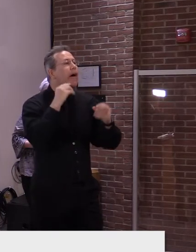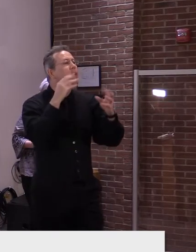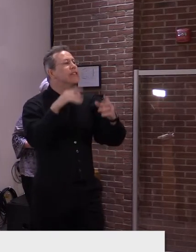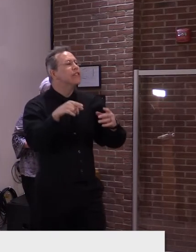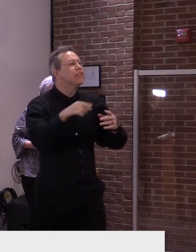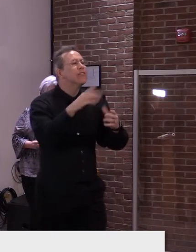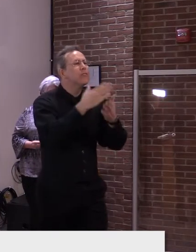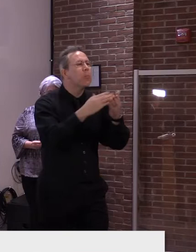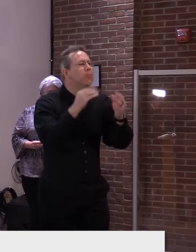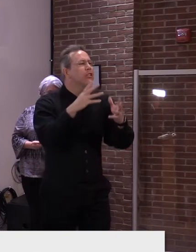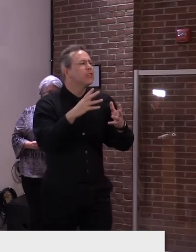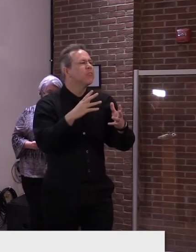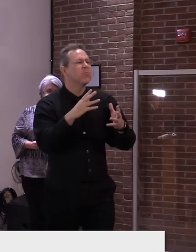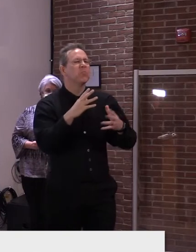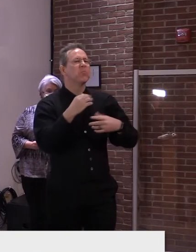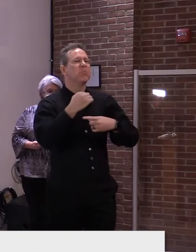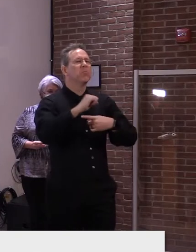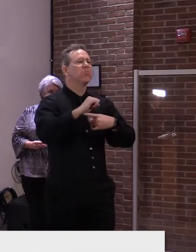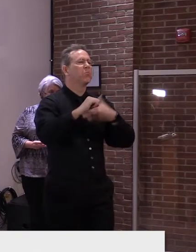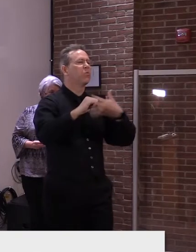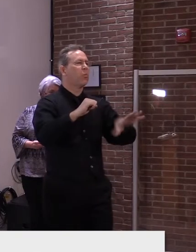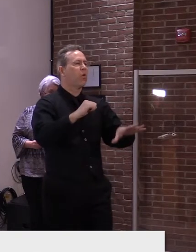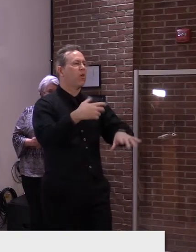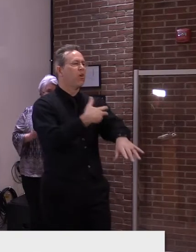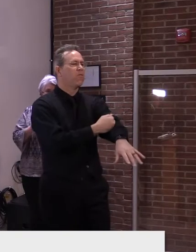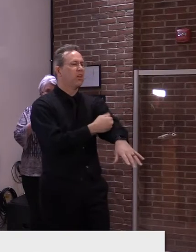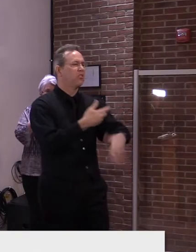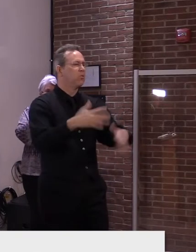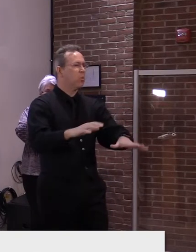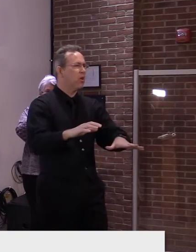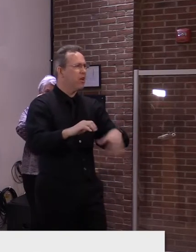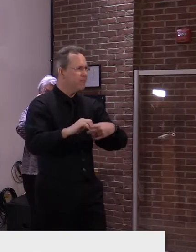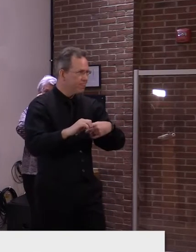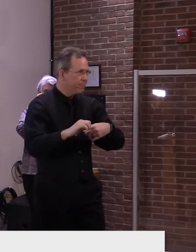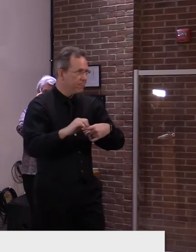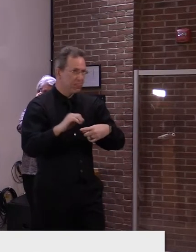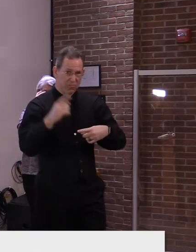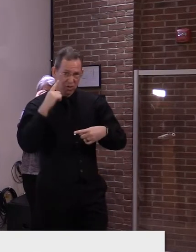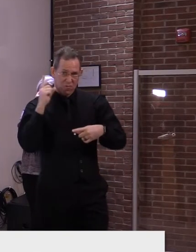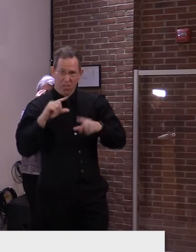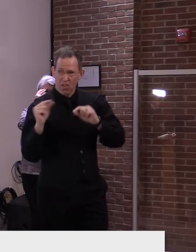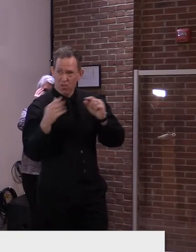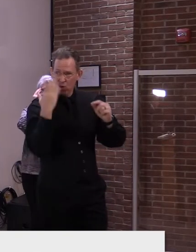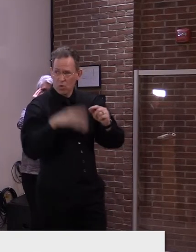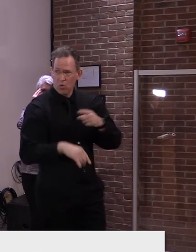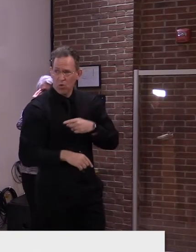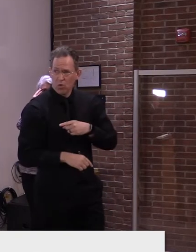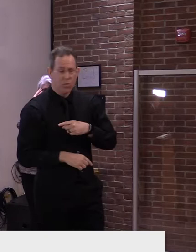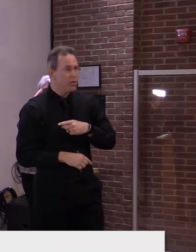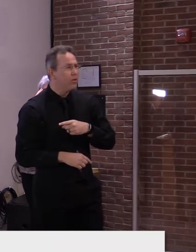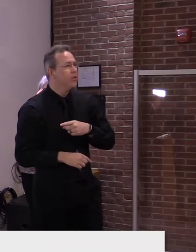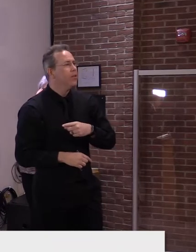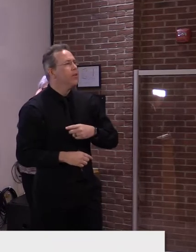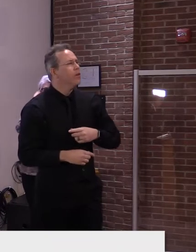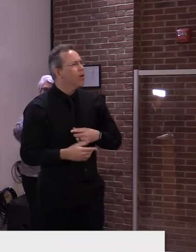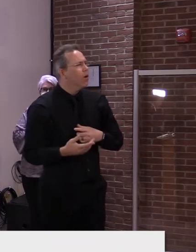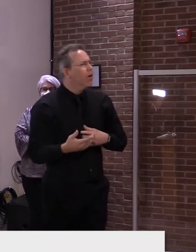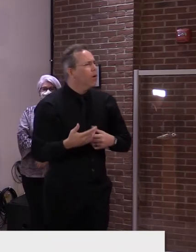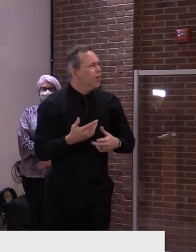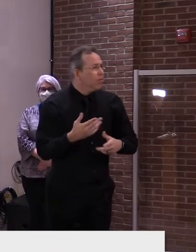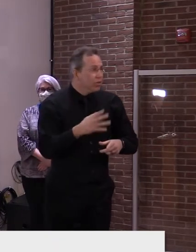just a function of not having been able to make the appointments yet or not getting around to it? Is this in the education system,